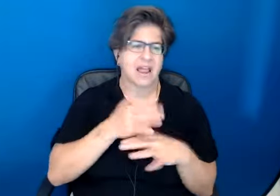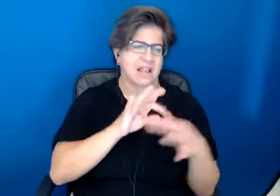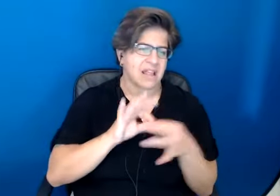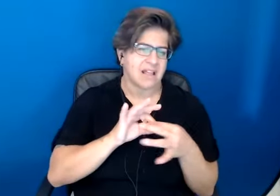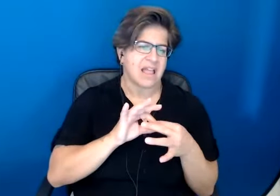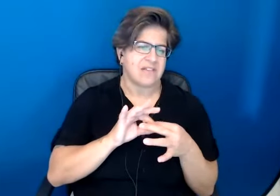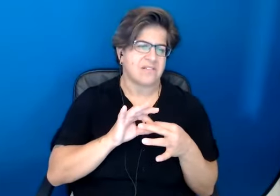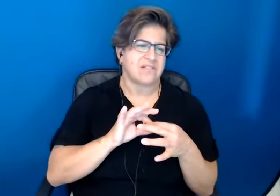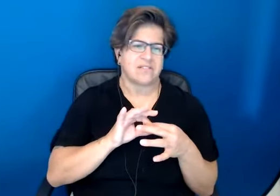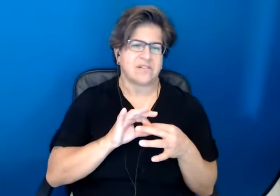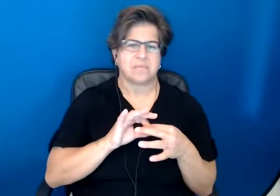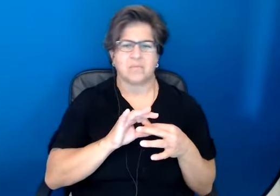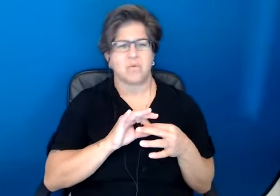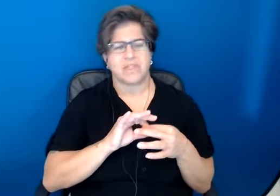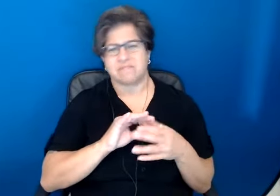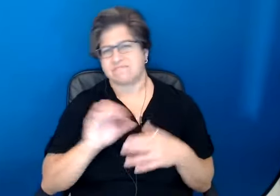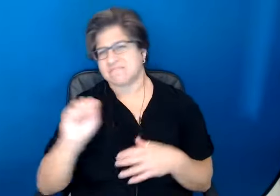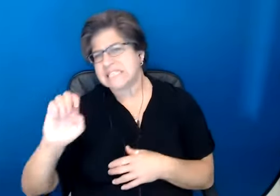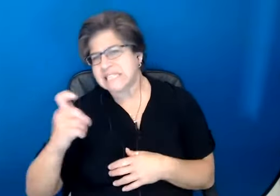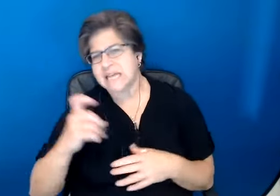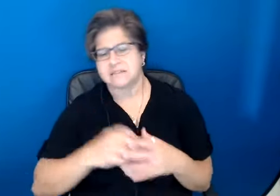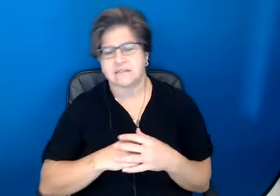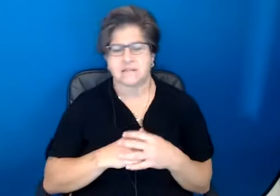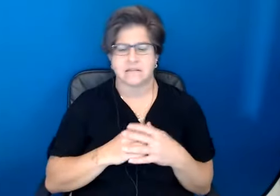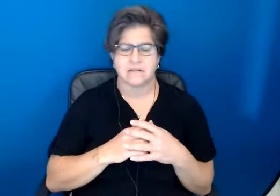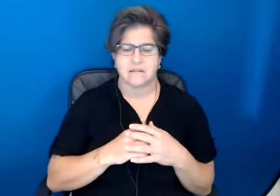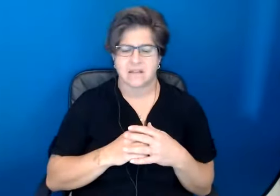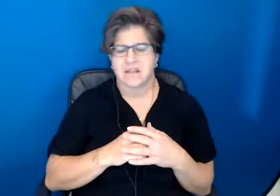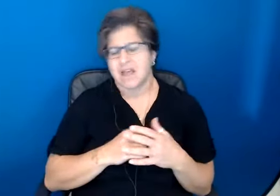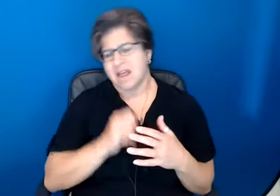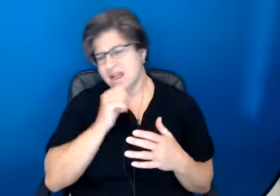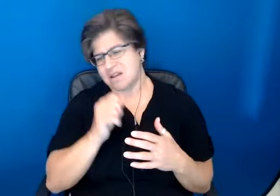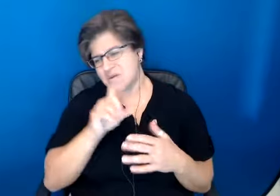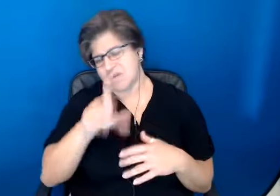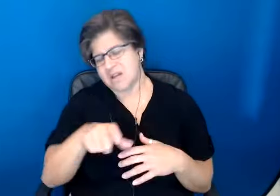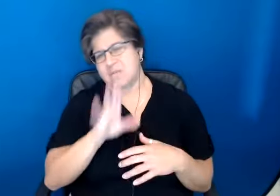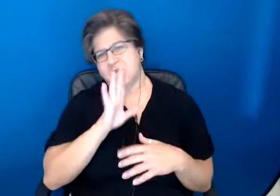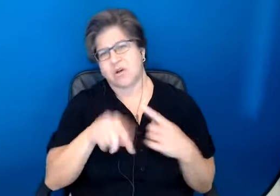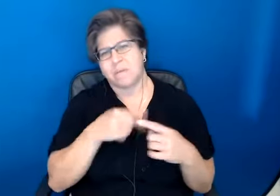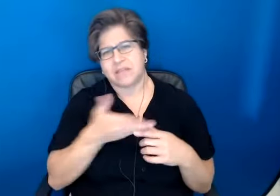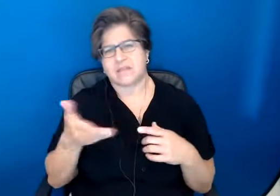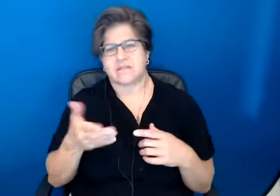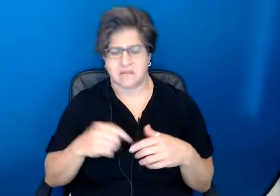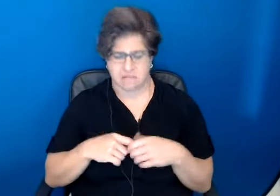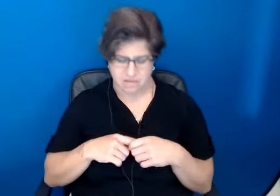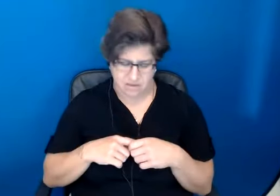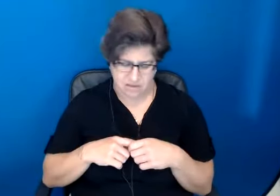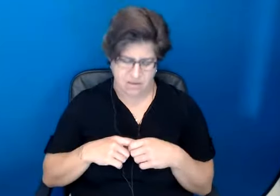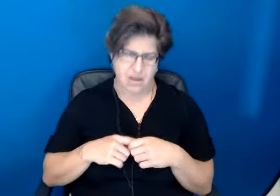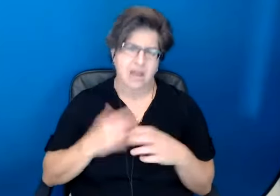crazy. And but anyway, eventually I went to Al-Anon when I was about 20 odds.